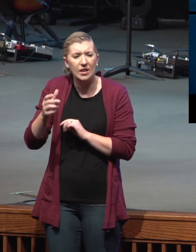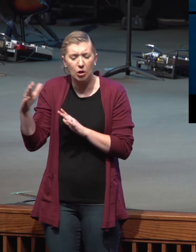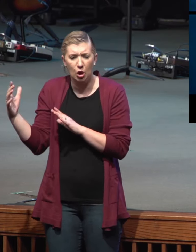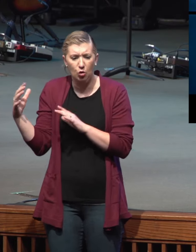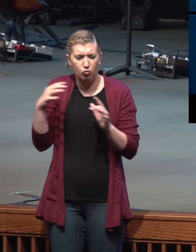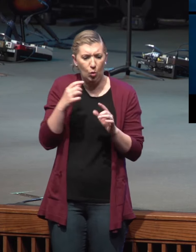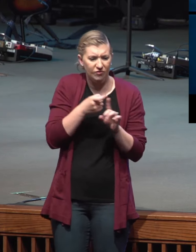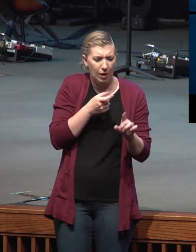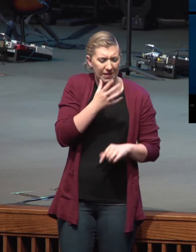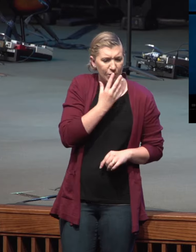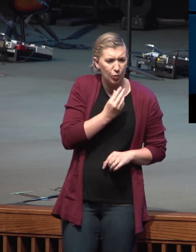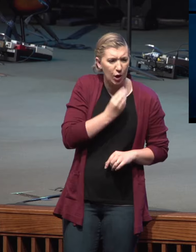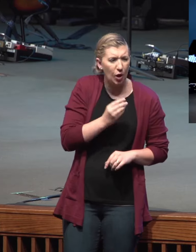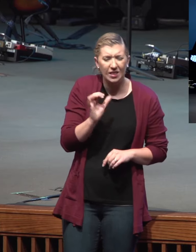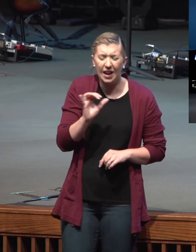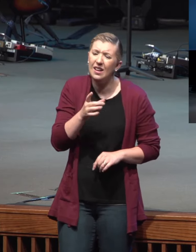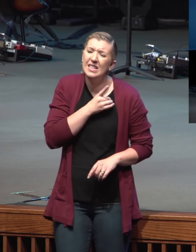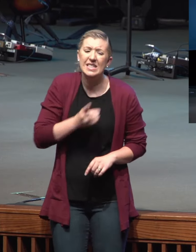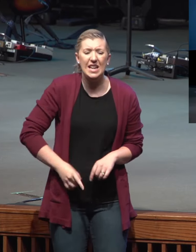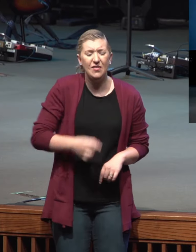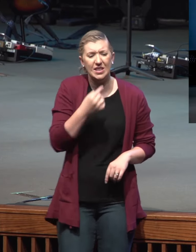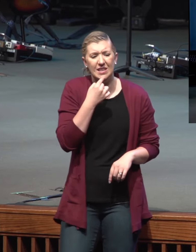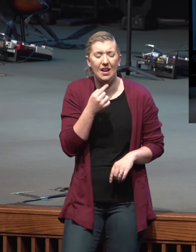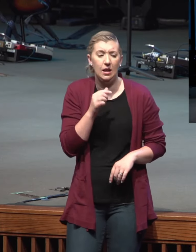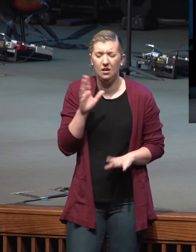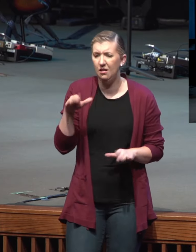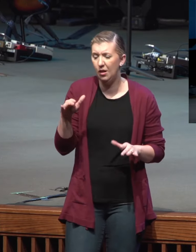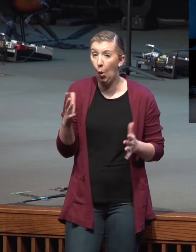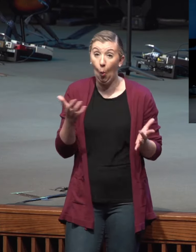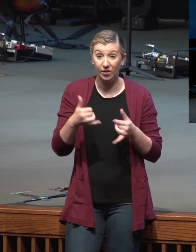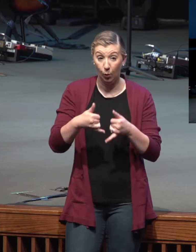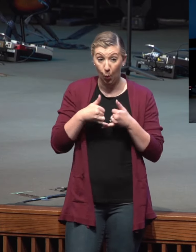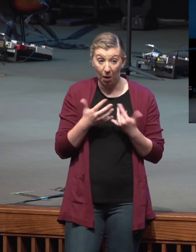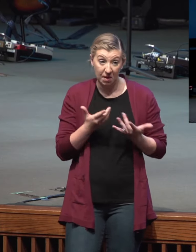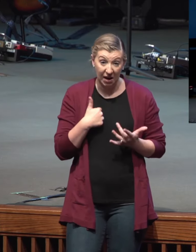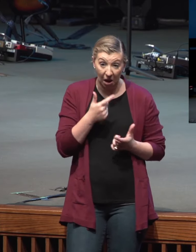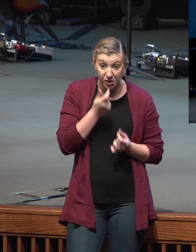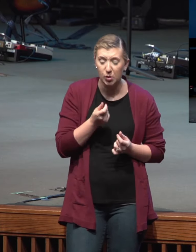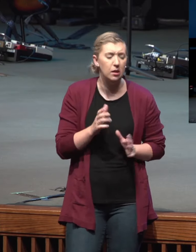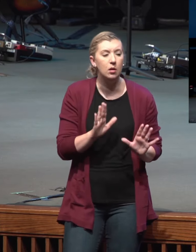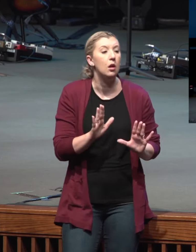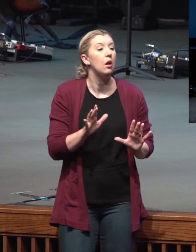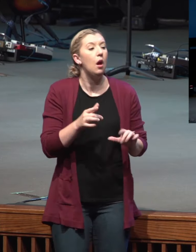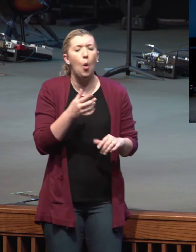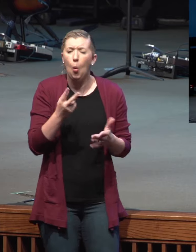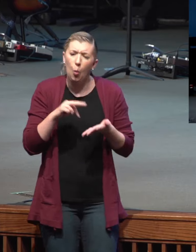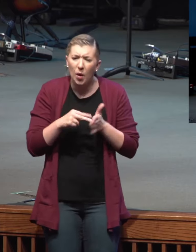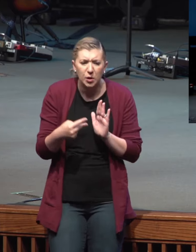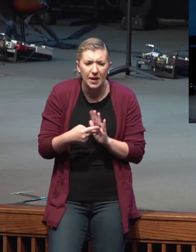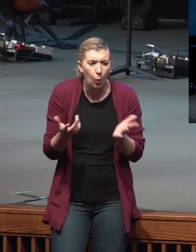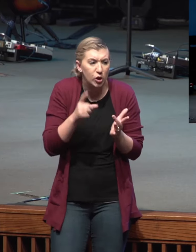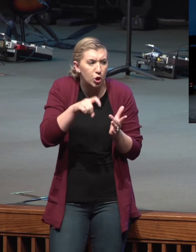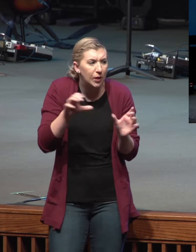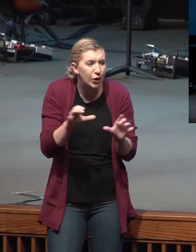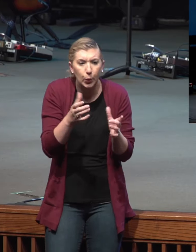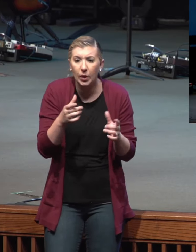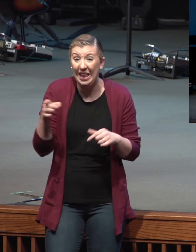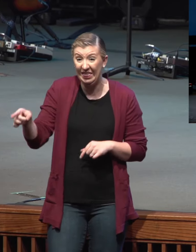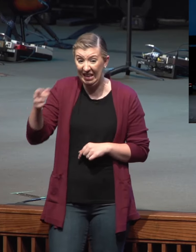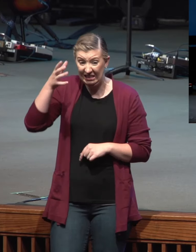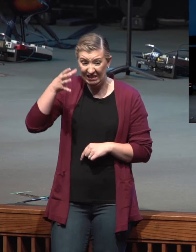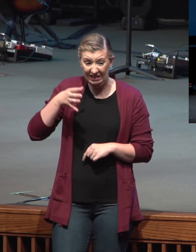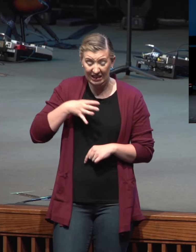Israel? As in, I think David's saying, he's not looking like, hey, what's the reward? I might be interested. He's saying, what do you mean? What's to be done? The guy that gets